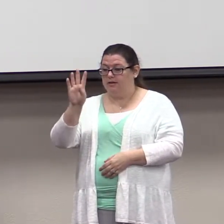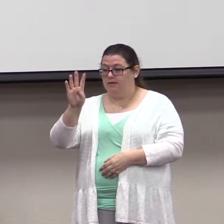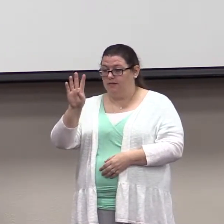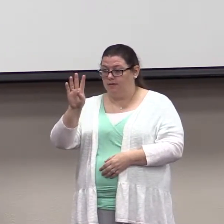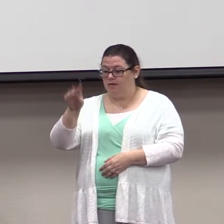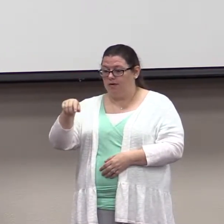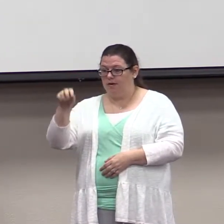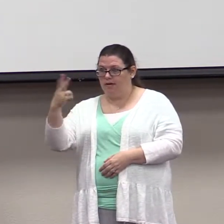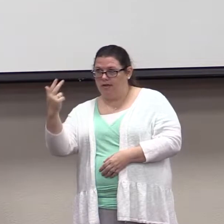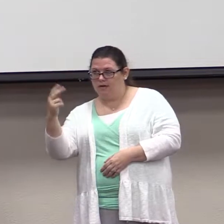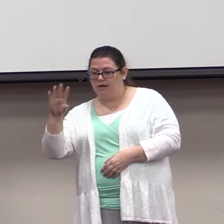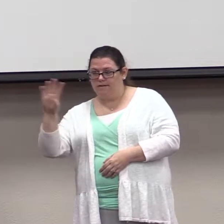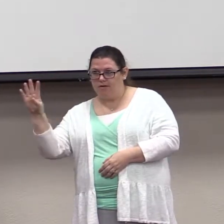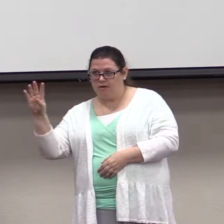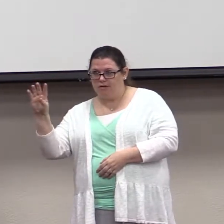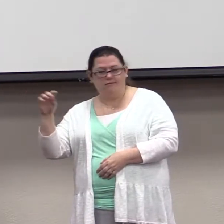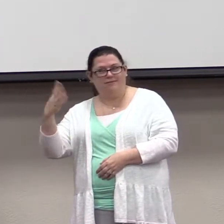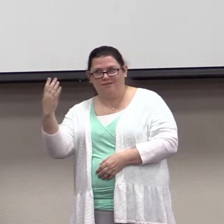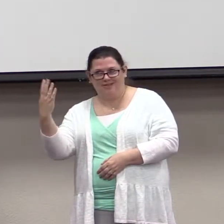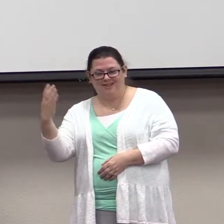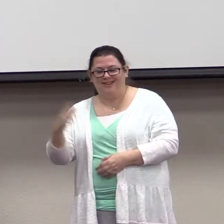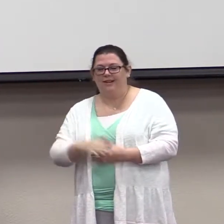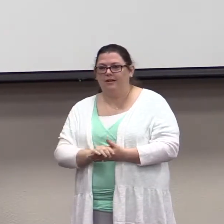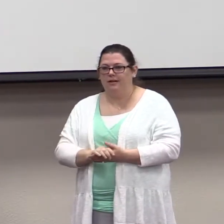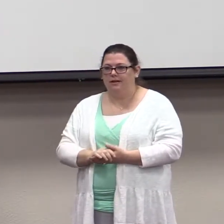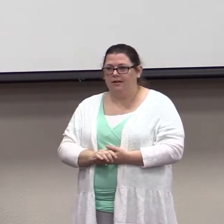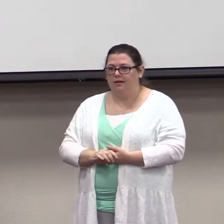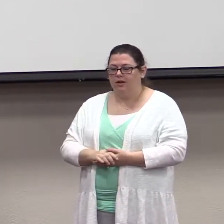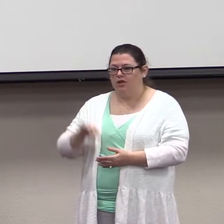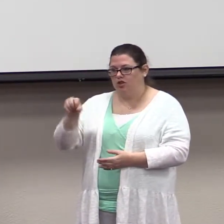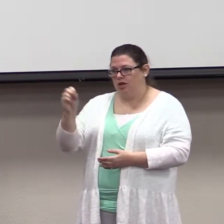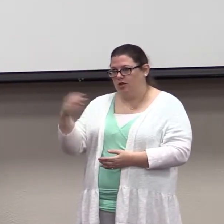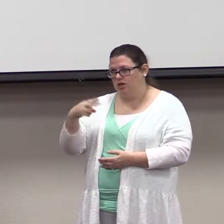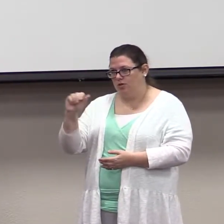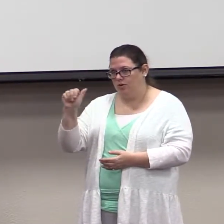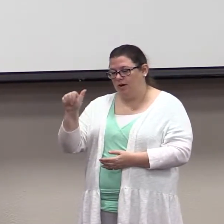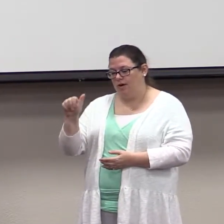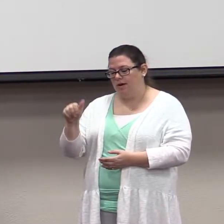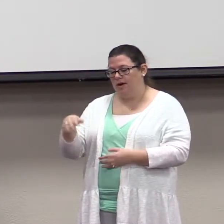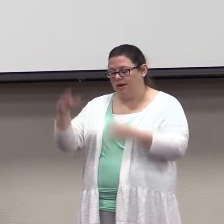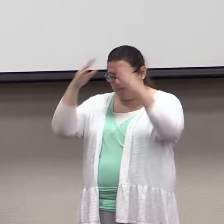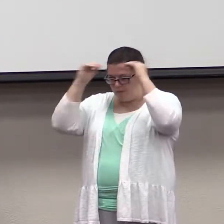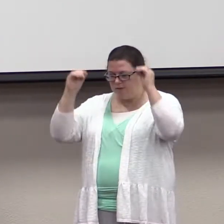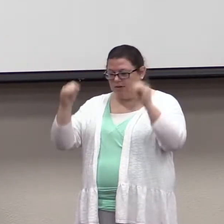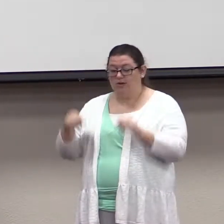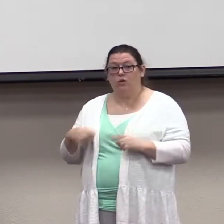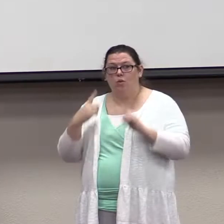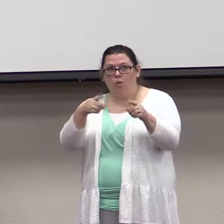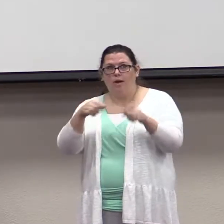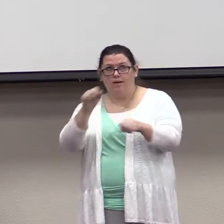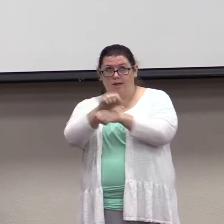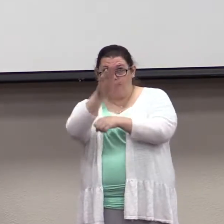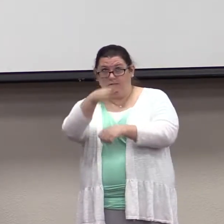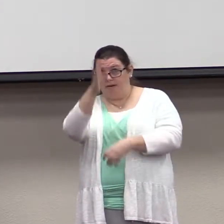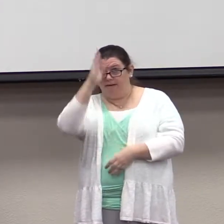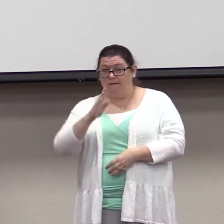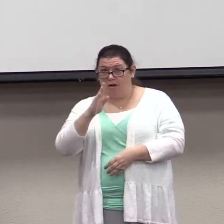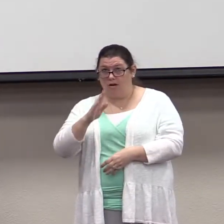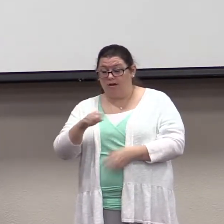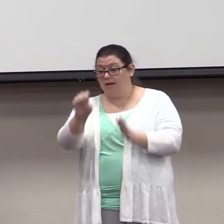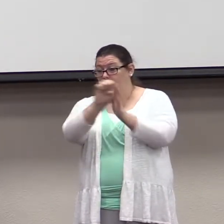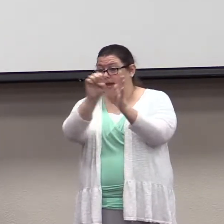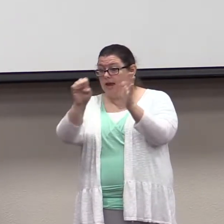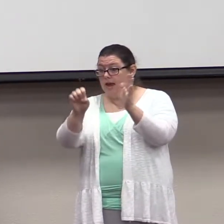Joshua his servant, and Moses went up to the mountain of God. But to the elders he said, wait for us